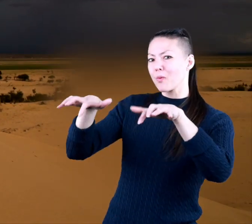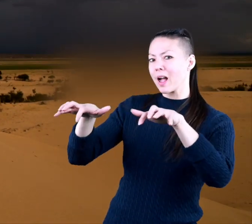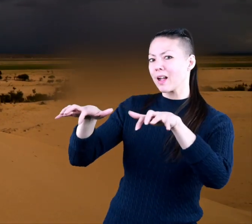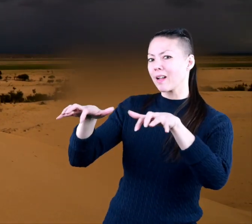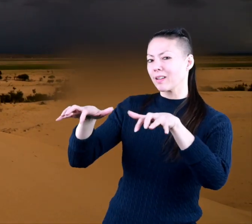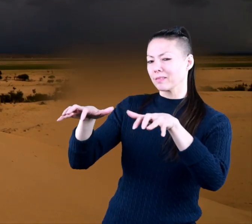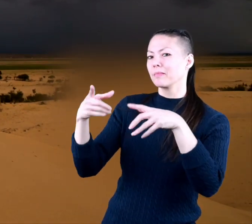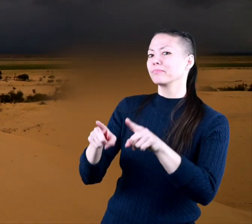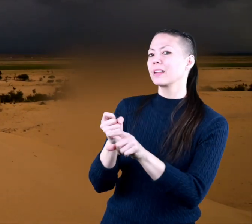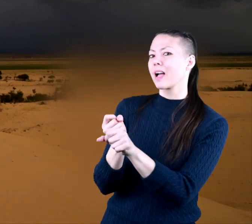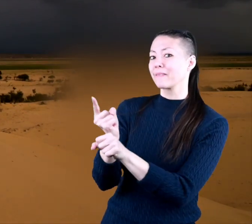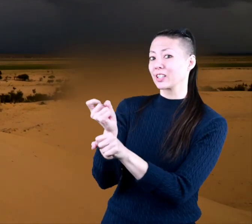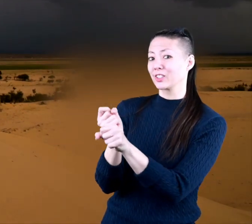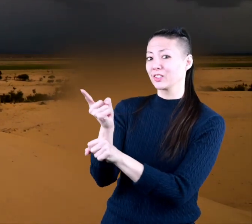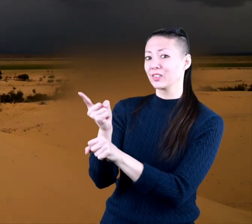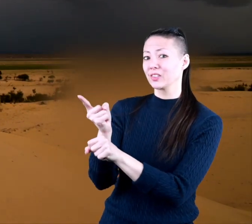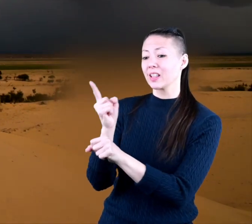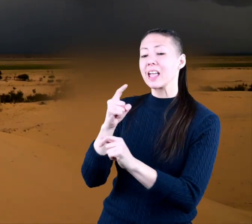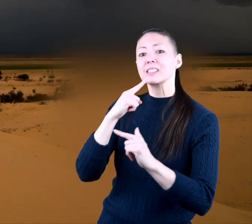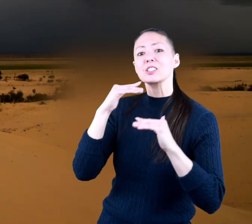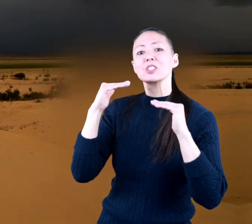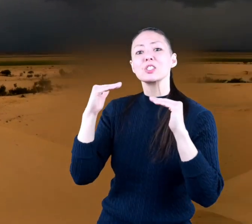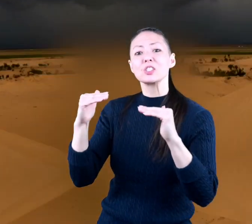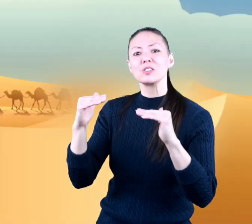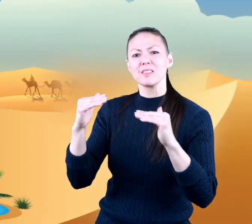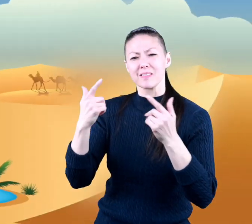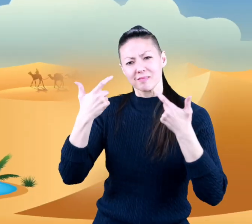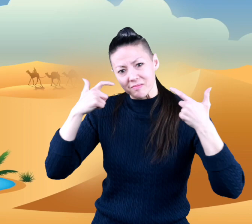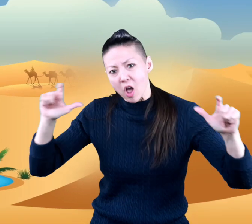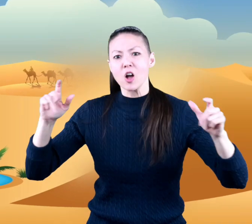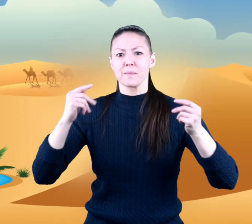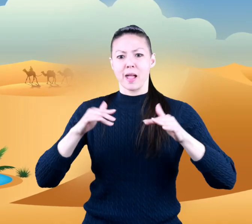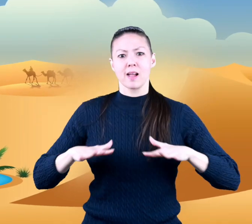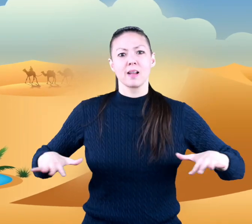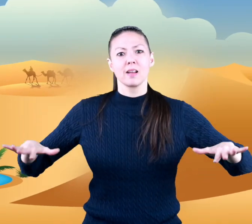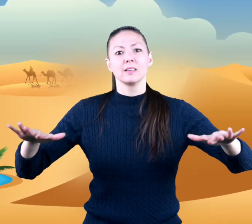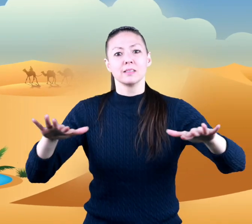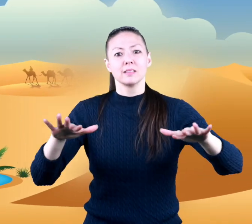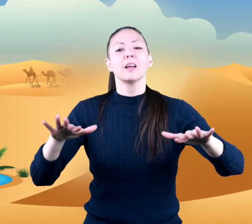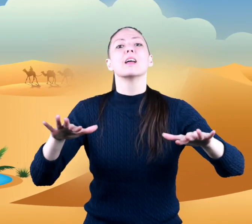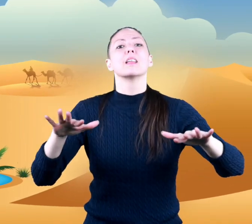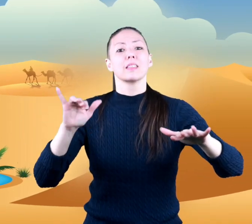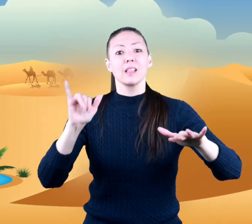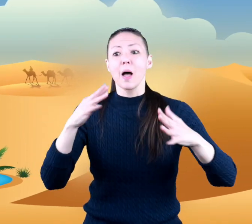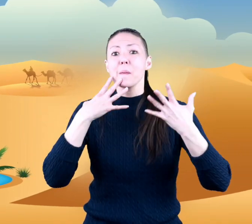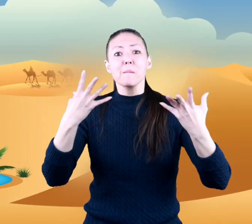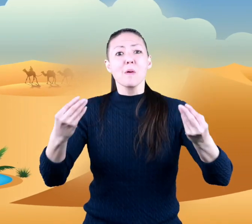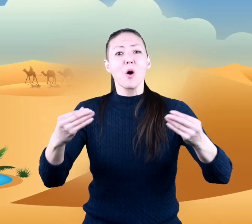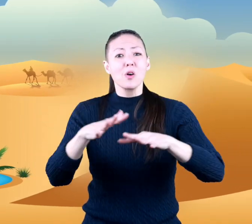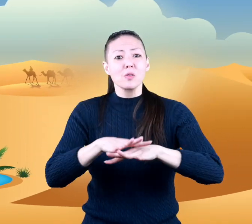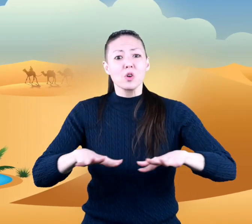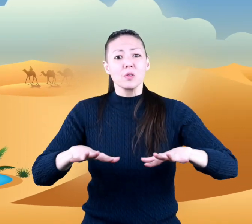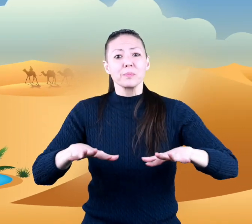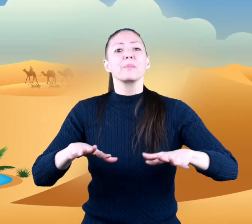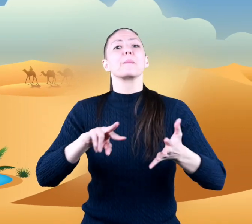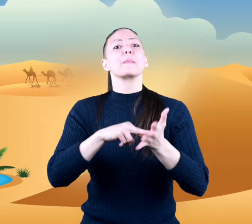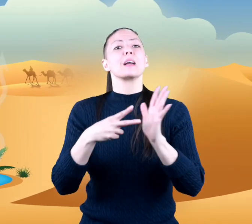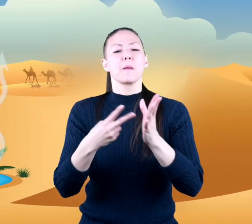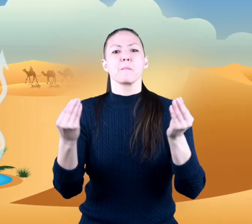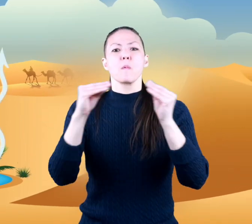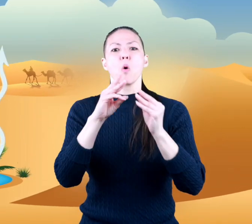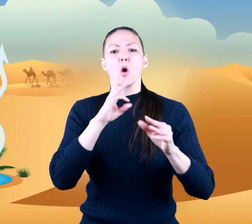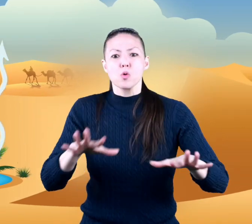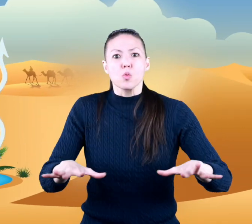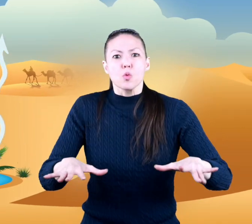of precipitation that falls every year. A desert is any landmass where there is a deficit of moisture,